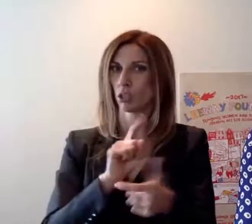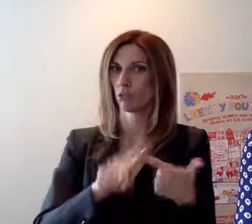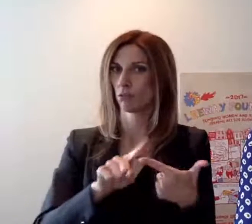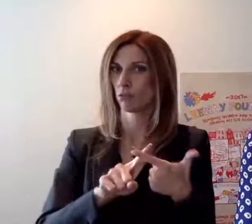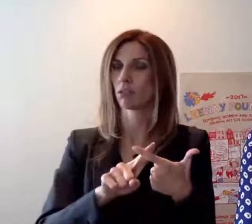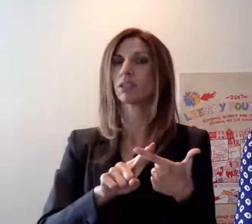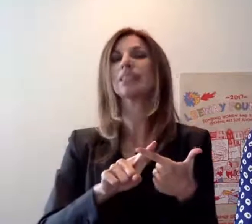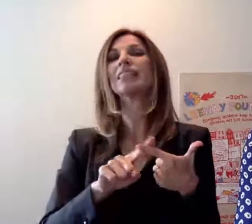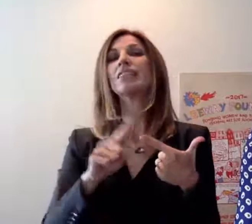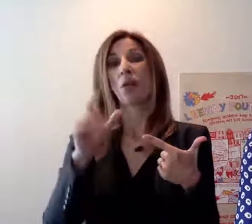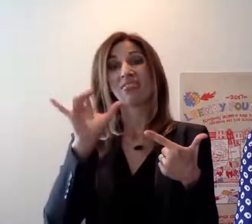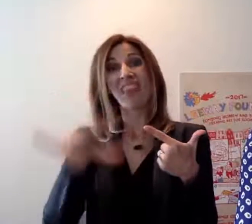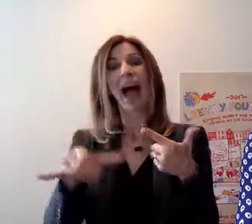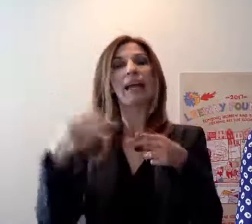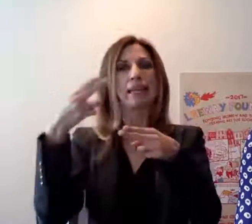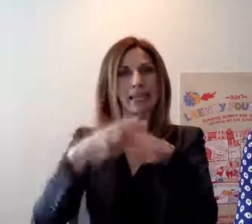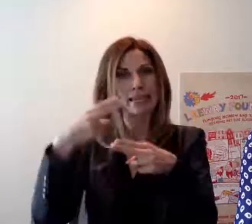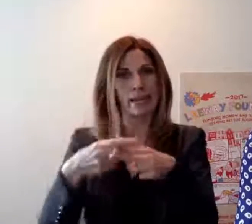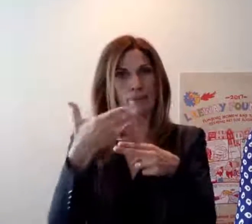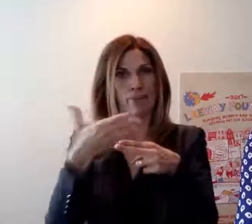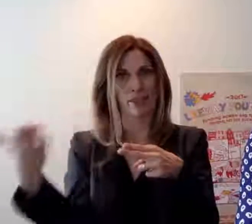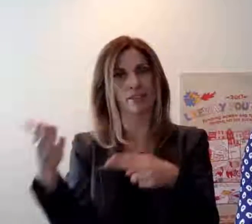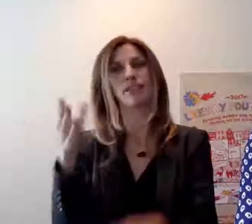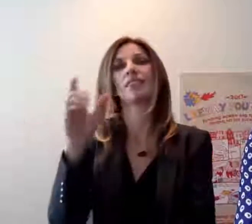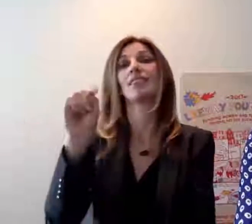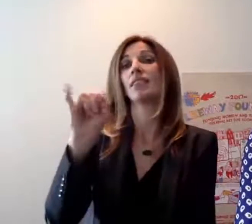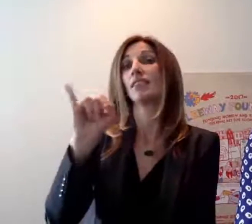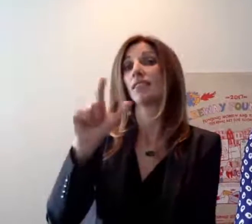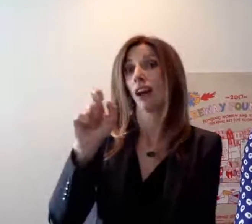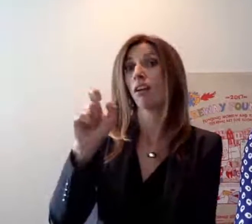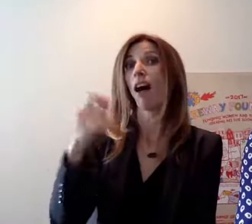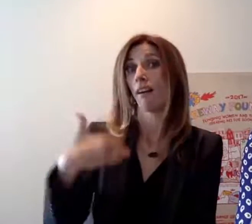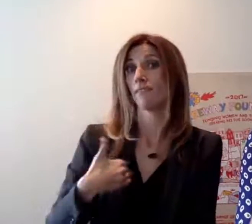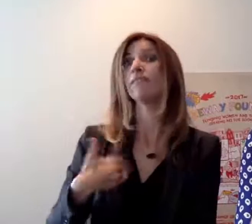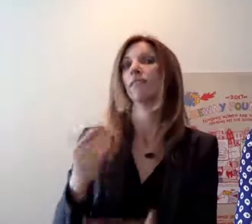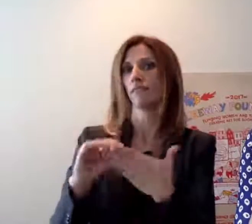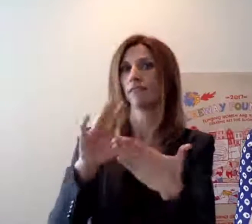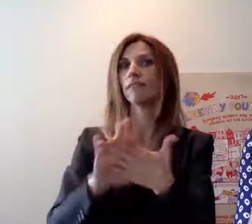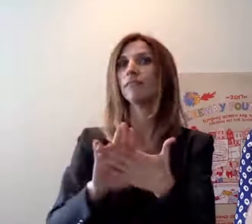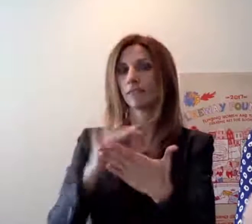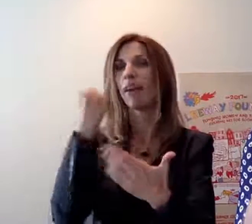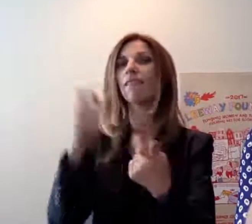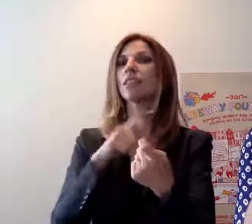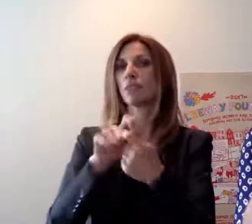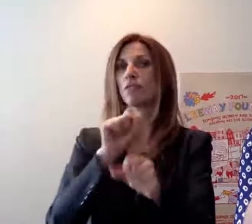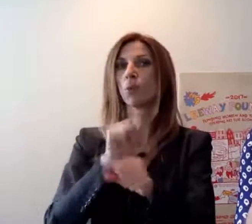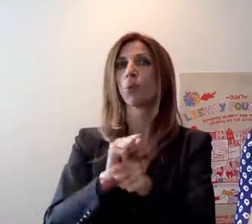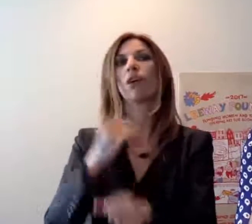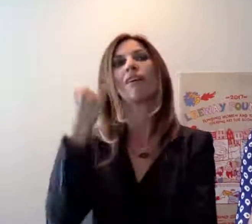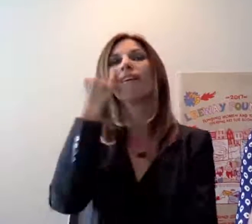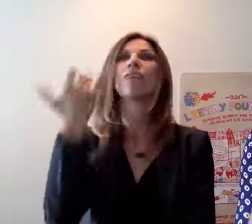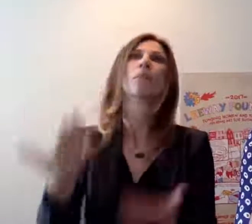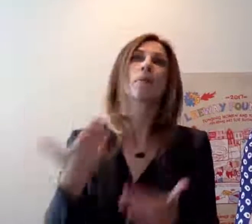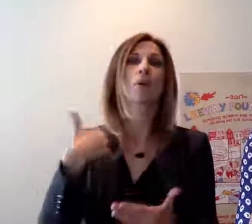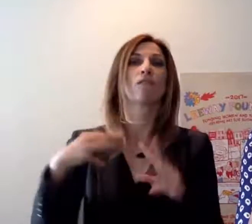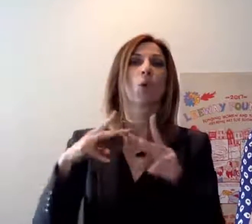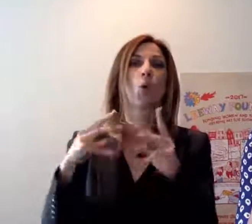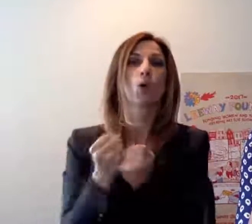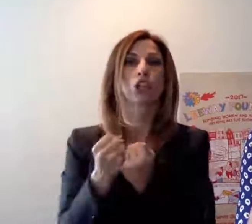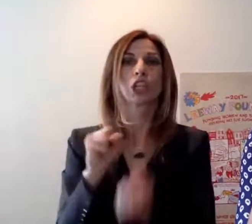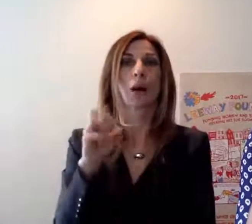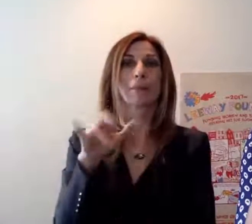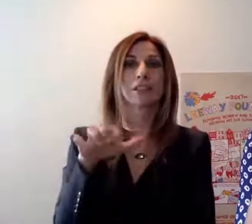in this, you want to name things by title, if it's particular pieces of work. If it's a workshop series maybe that you did, you